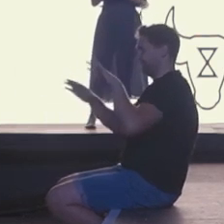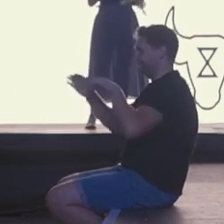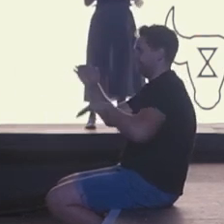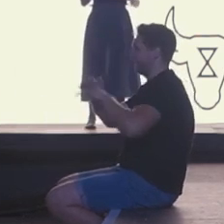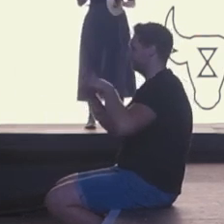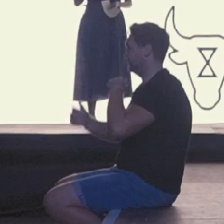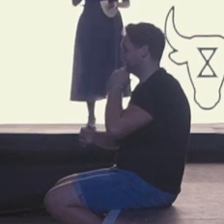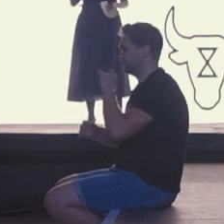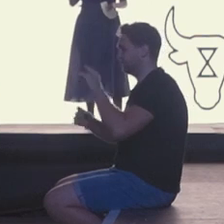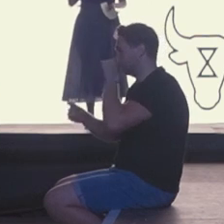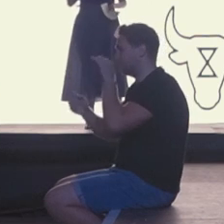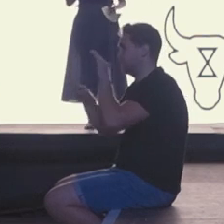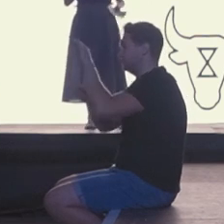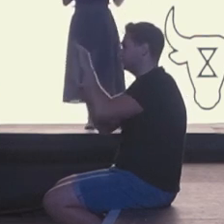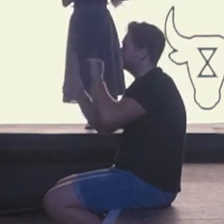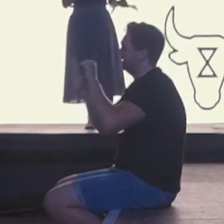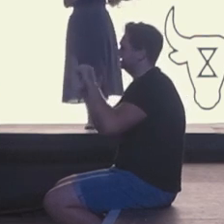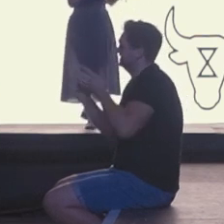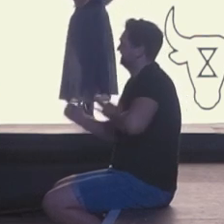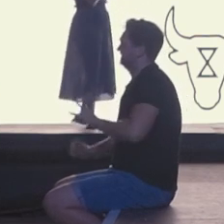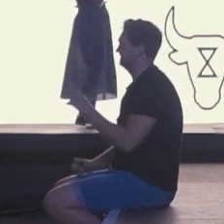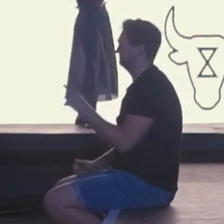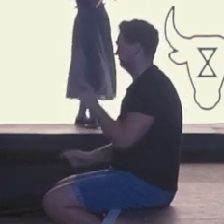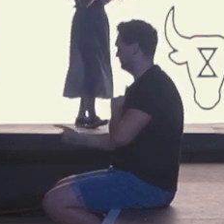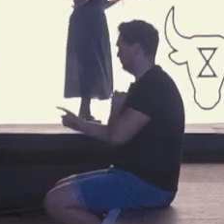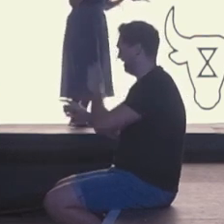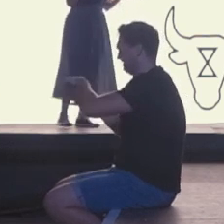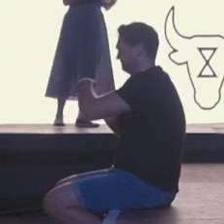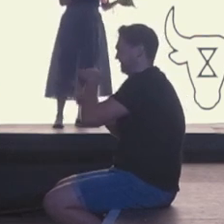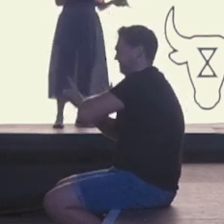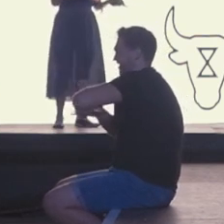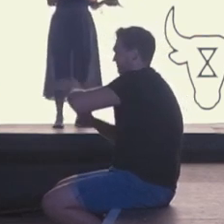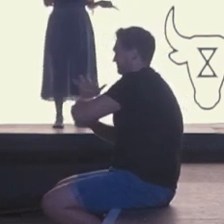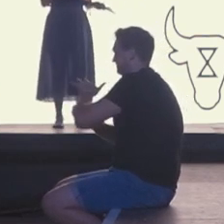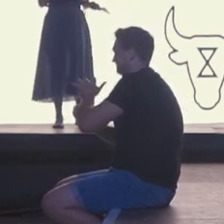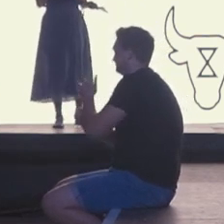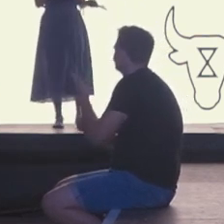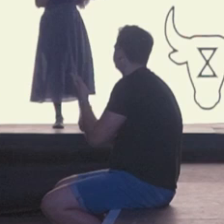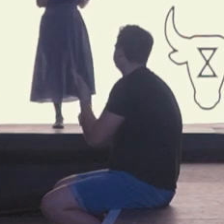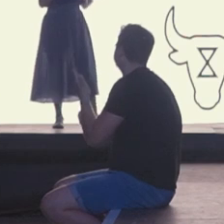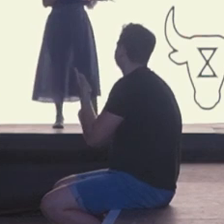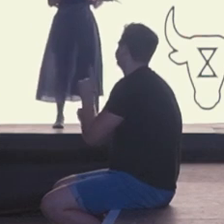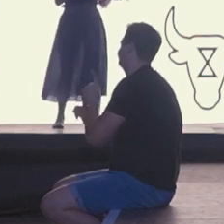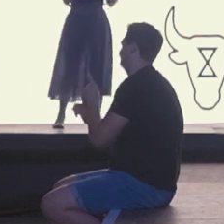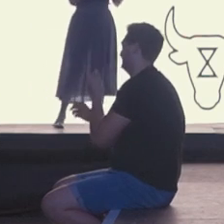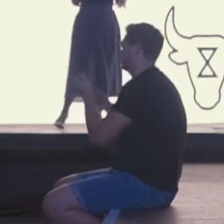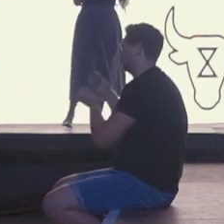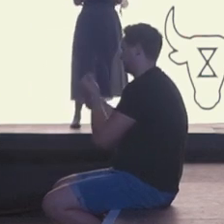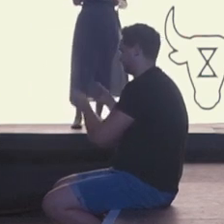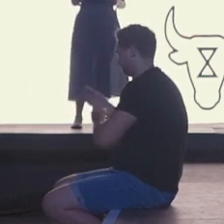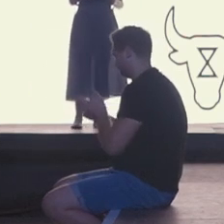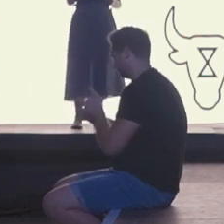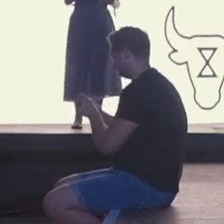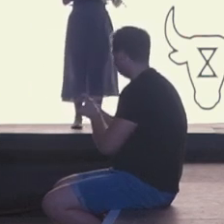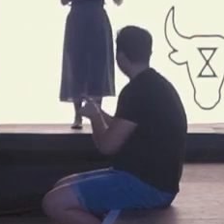want to fight for a better future. So why then do we need to be part of the environmental movement? Well, apart